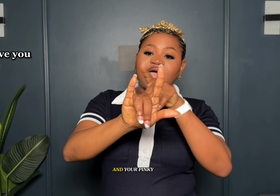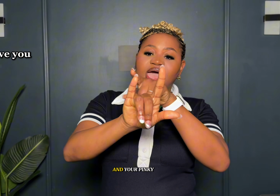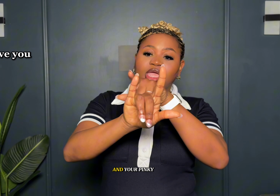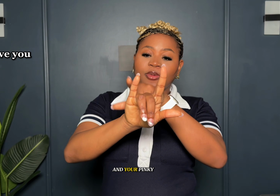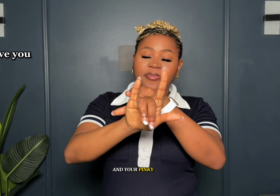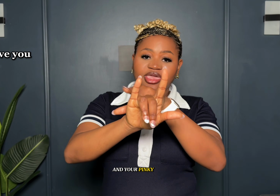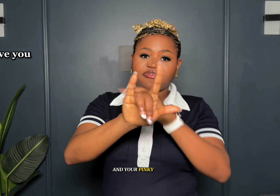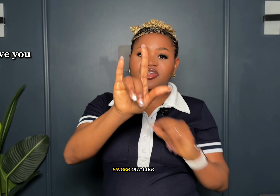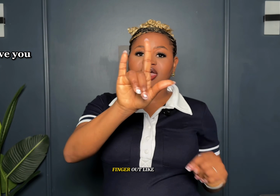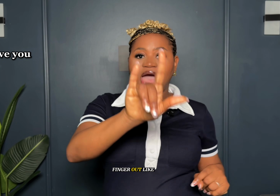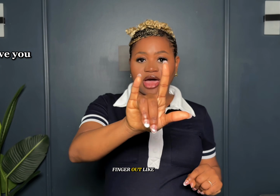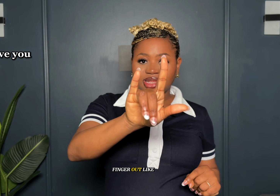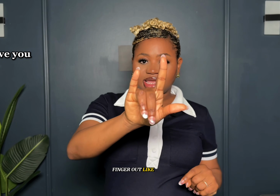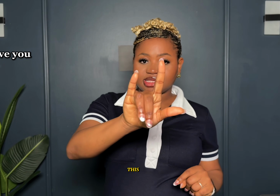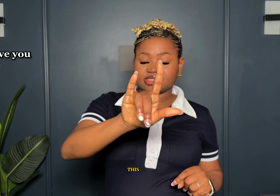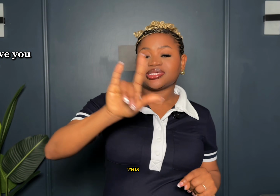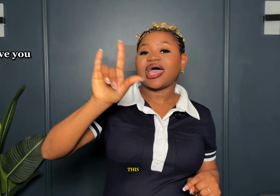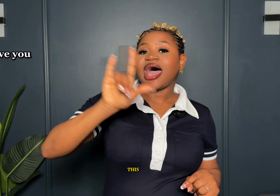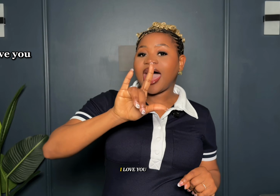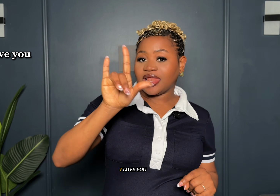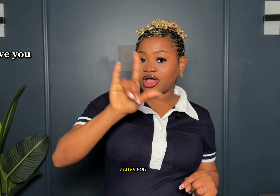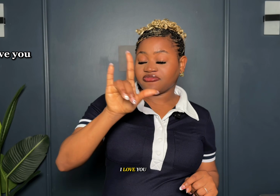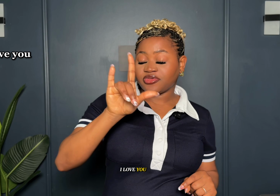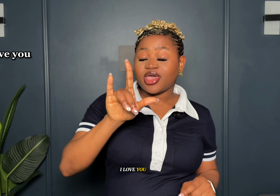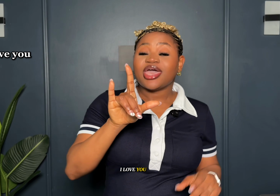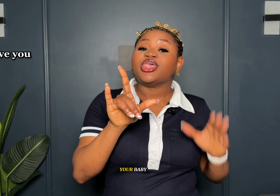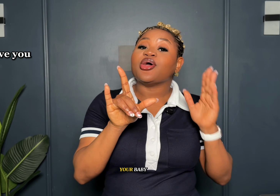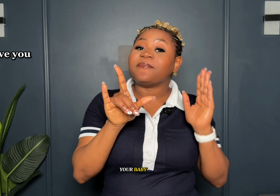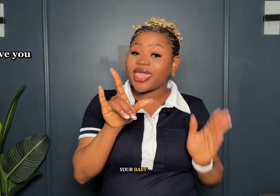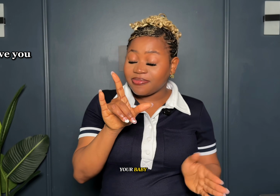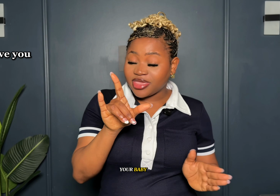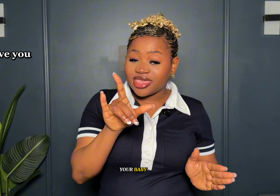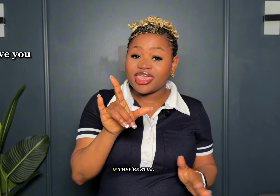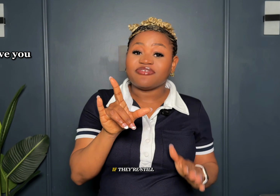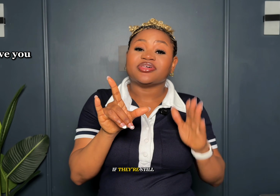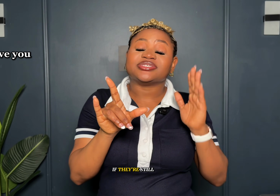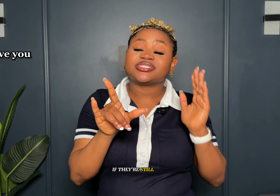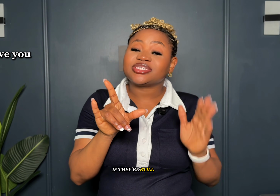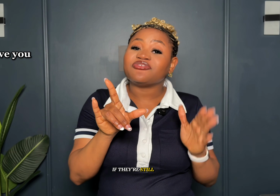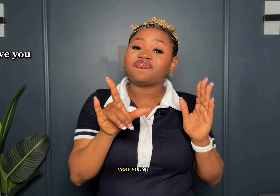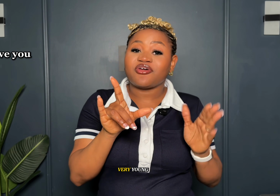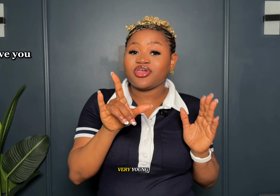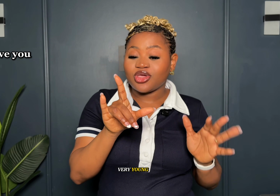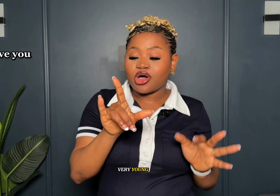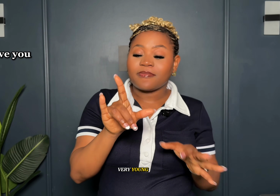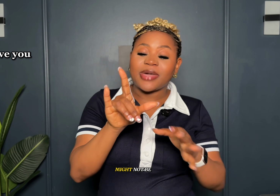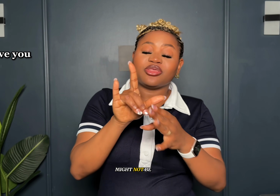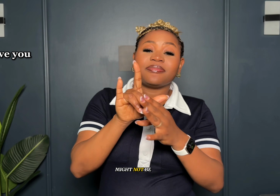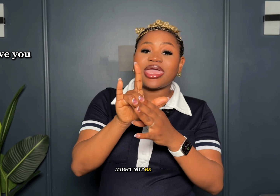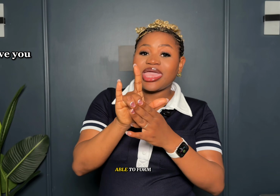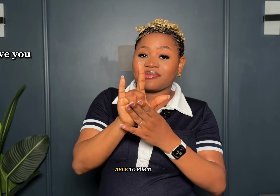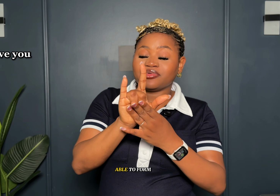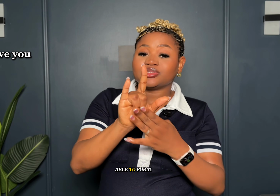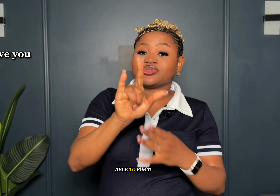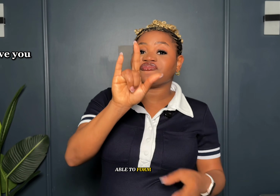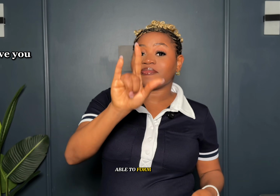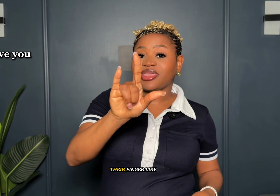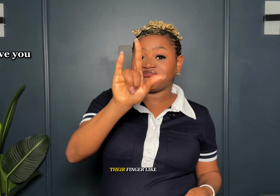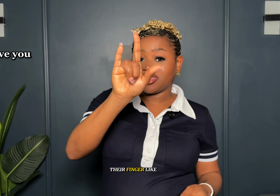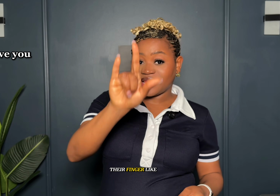and your pinky finger out like this. I love you. Your baby, if they're still very young, might not be able to form their finger like